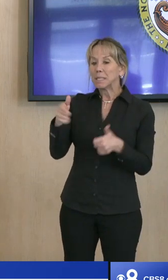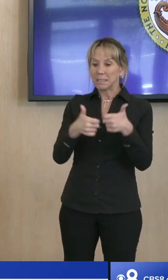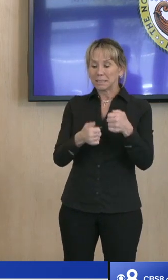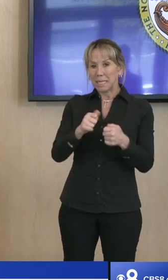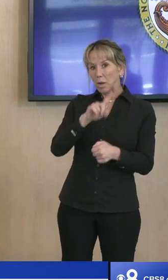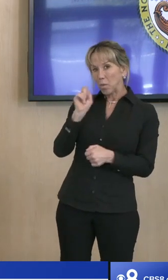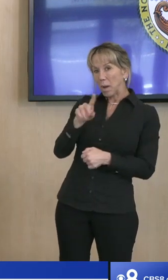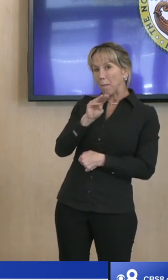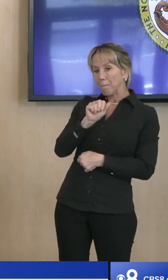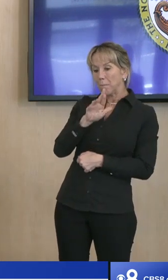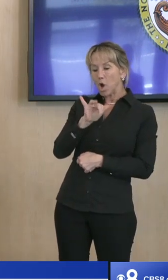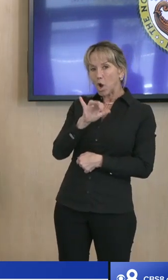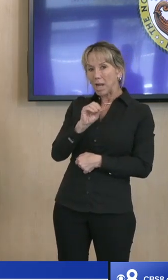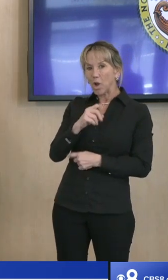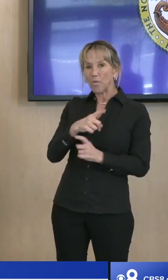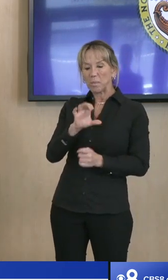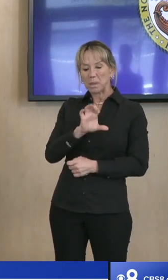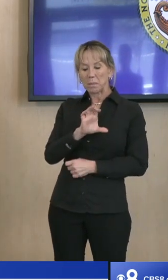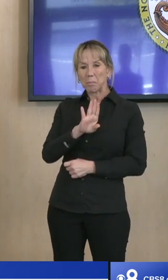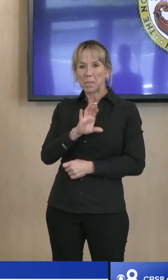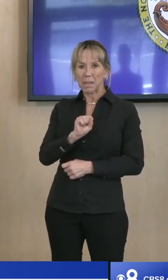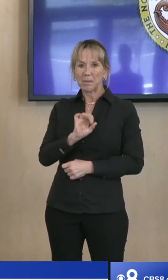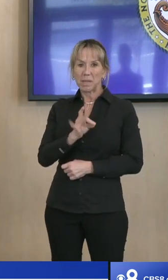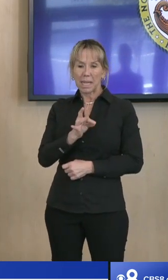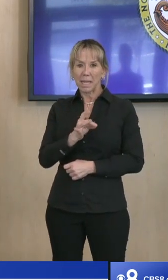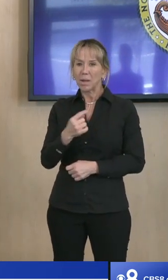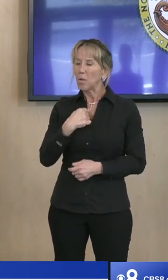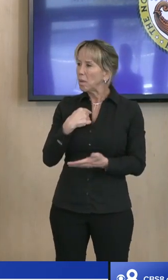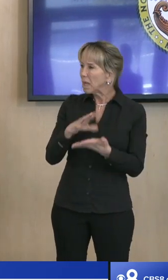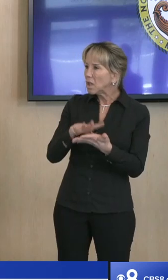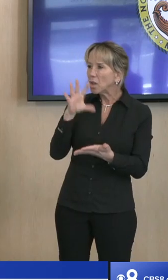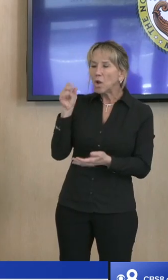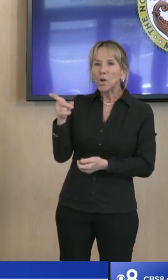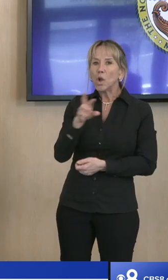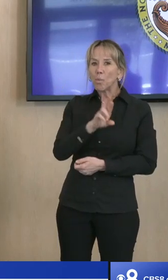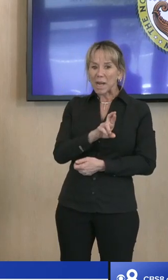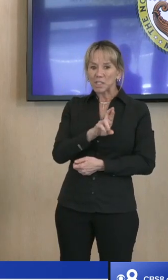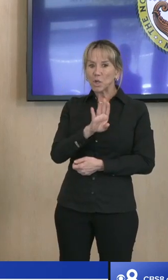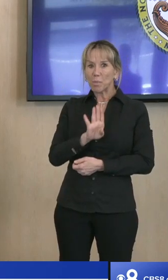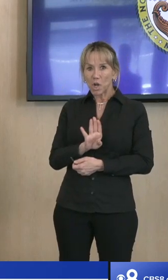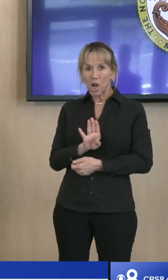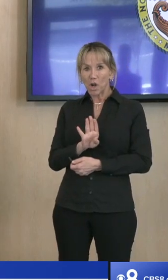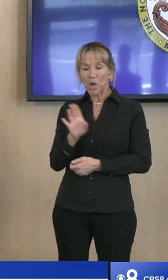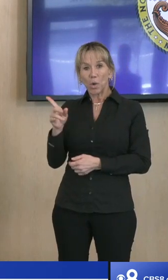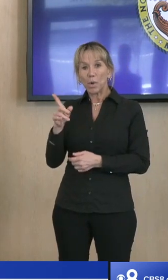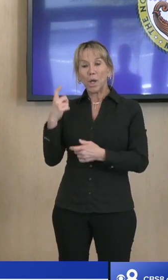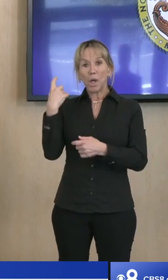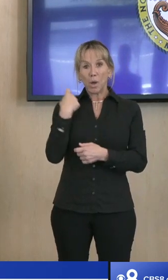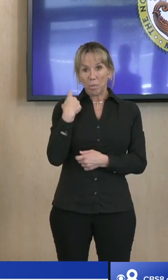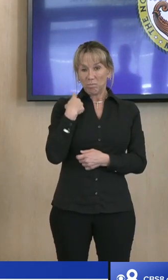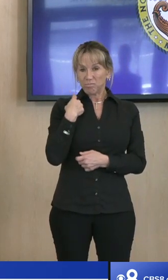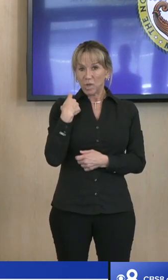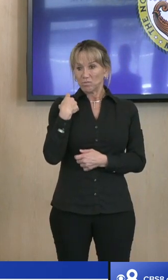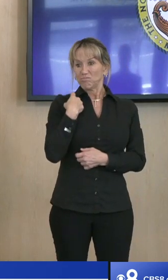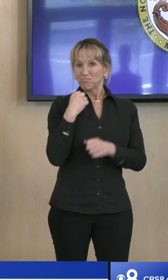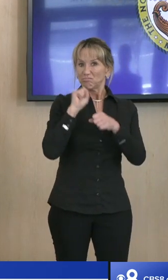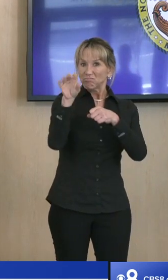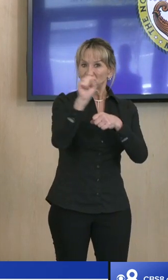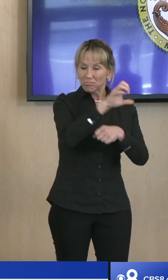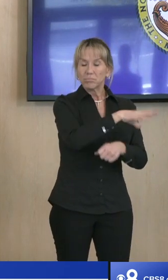Mario from CVS 8. We learned today a Rancho Bernardo postal carrier tested positive for